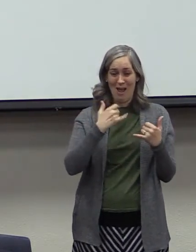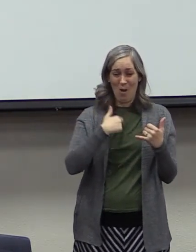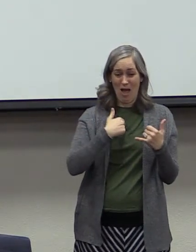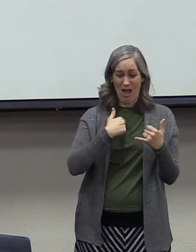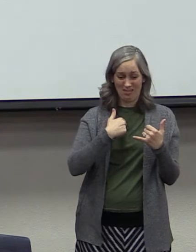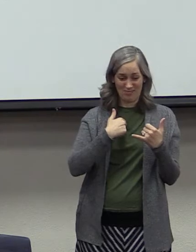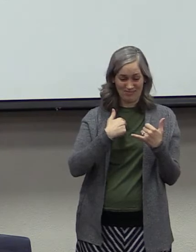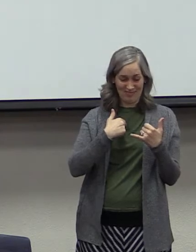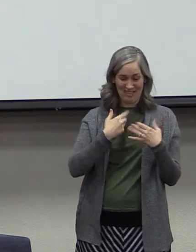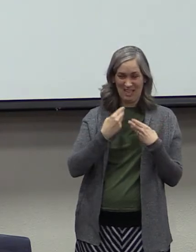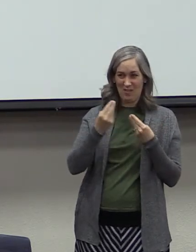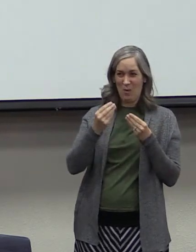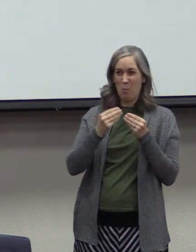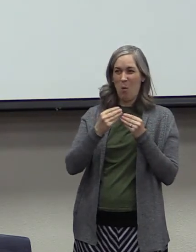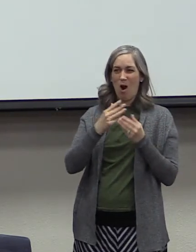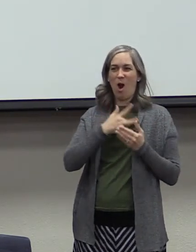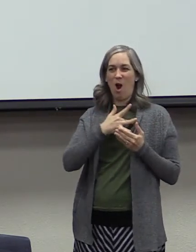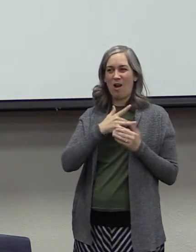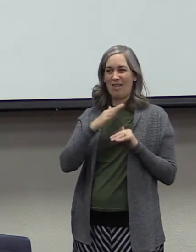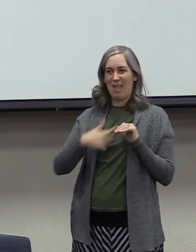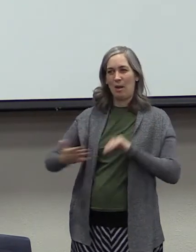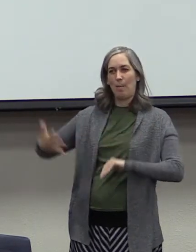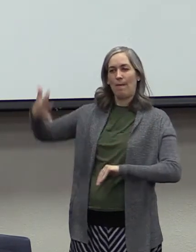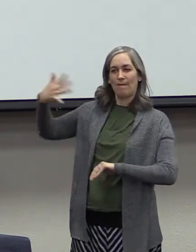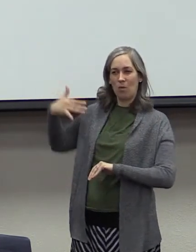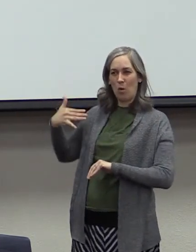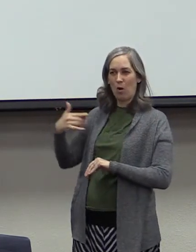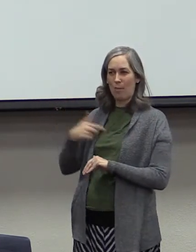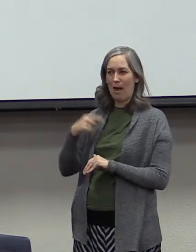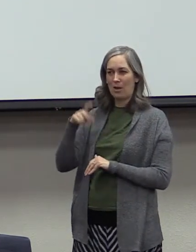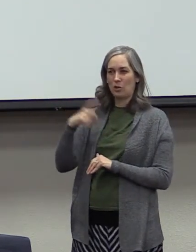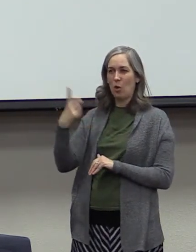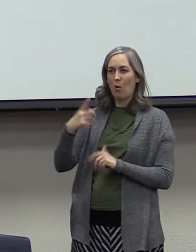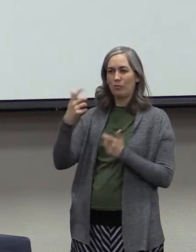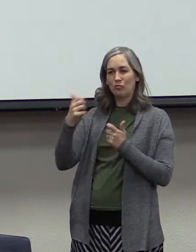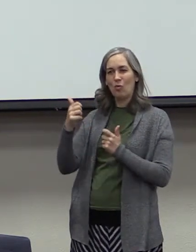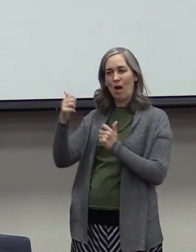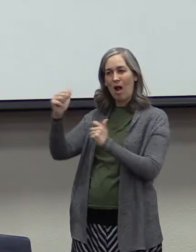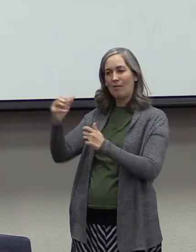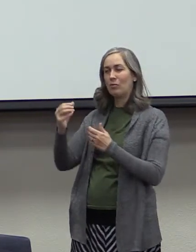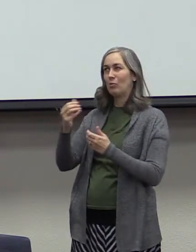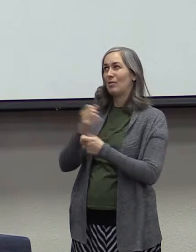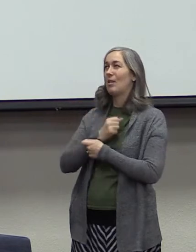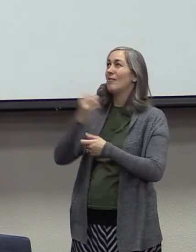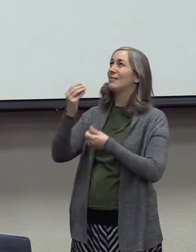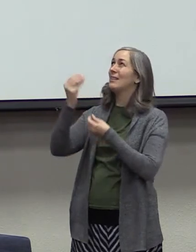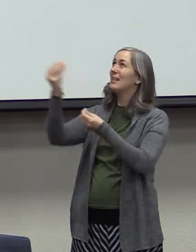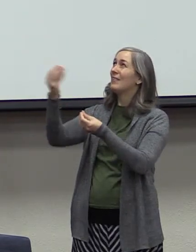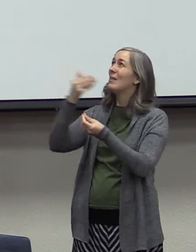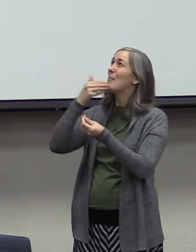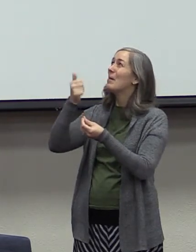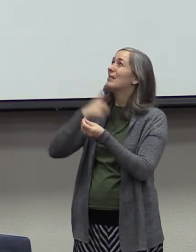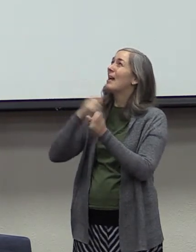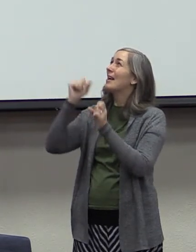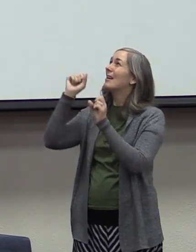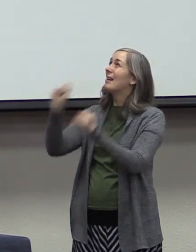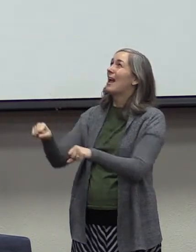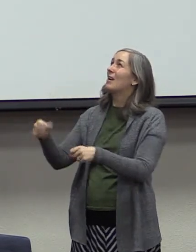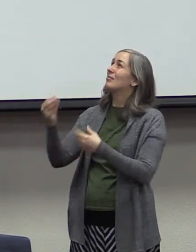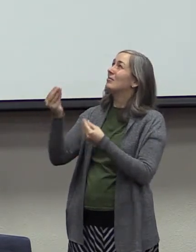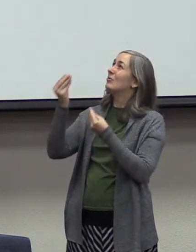past. But I should always be striving to get that love to Him the best that I can give to